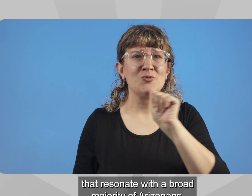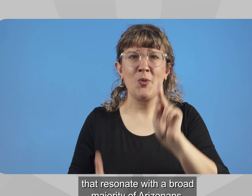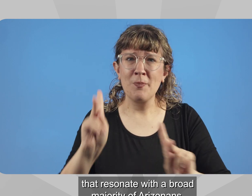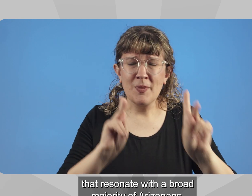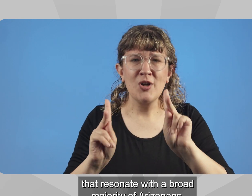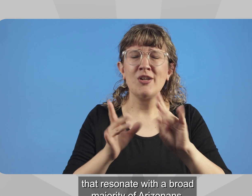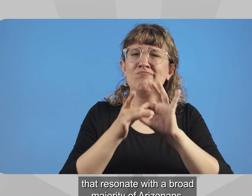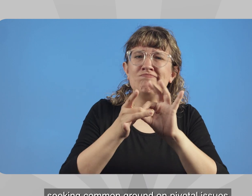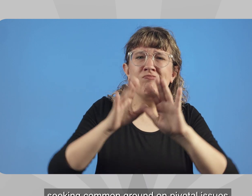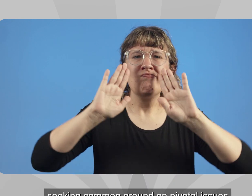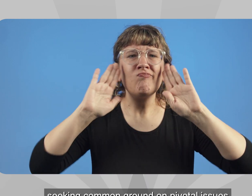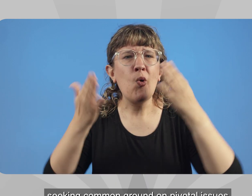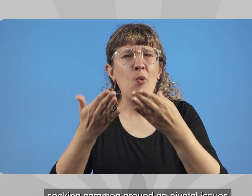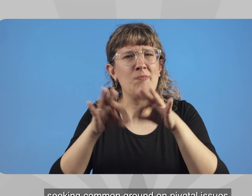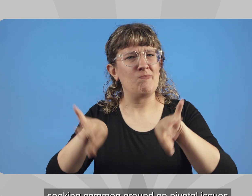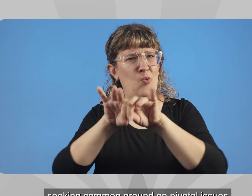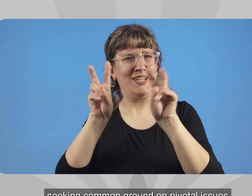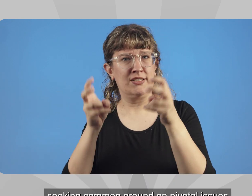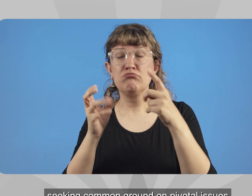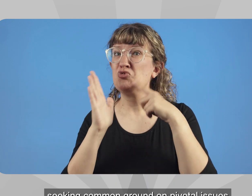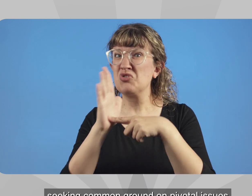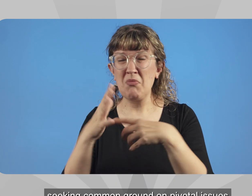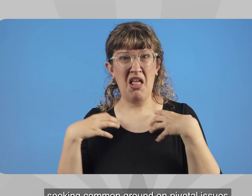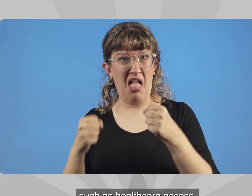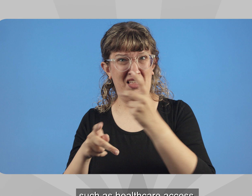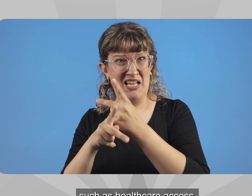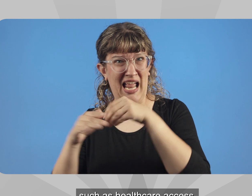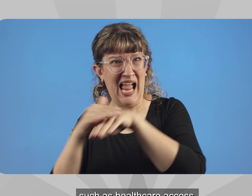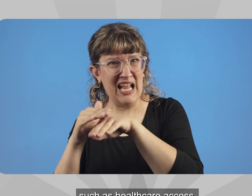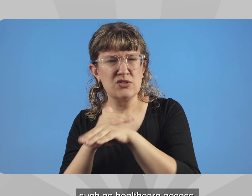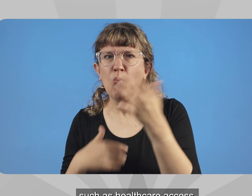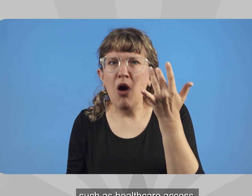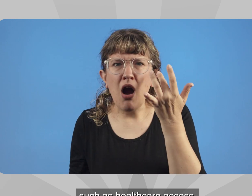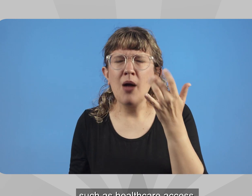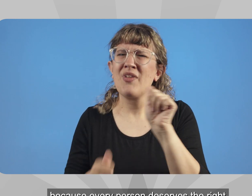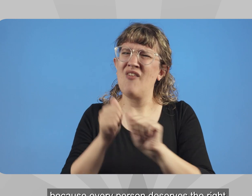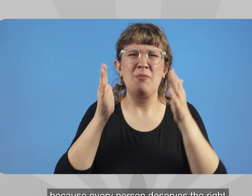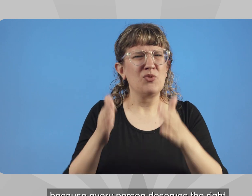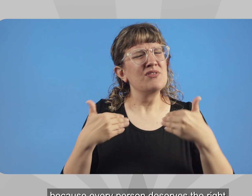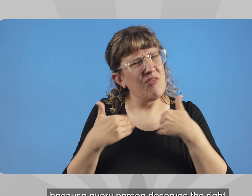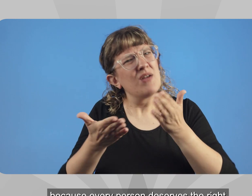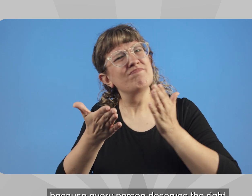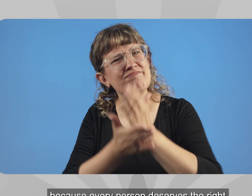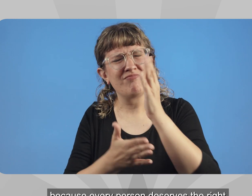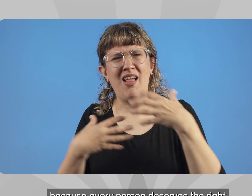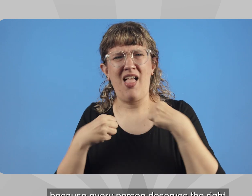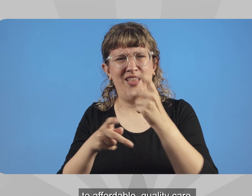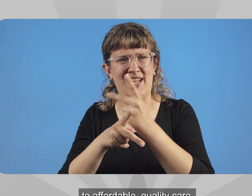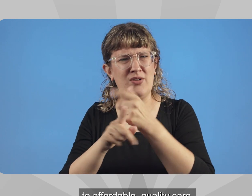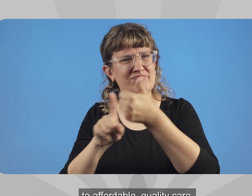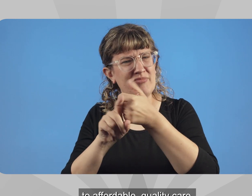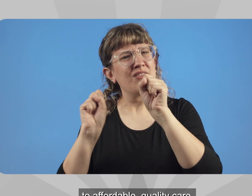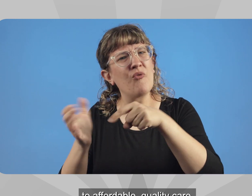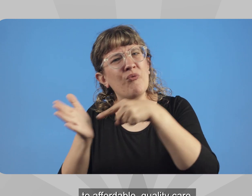of Arizonans, seeking common ground on pivotal issues such as healthcare access, because every person deserves the right